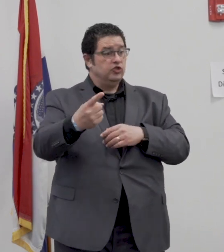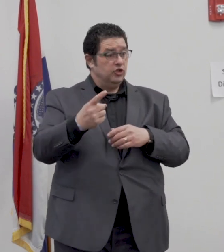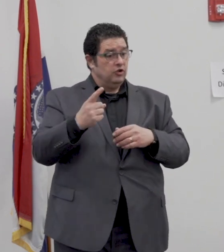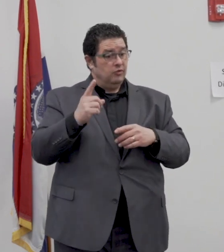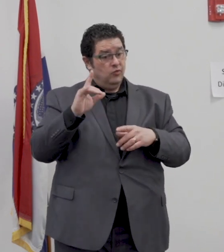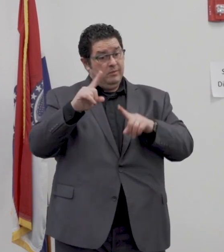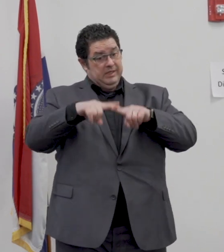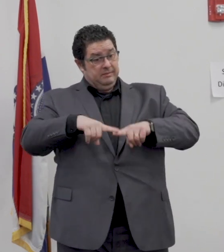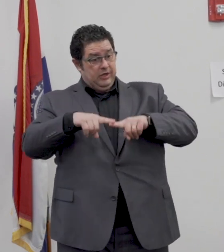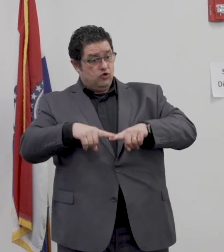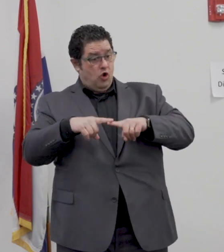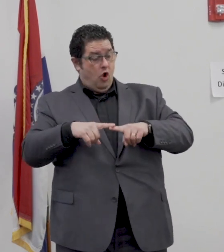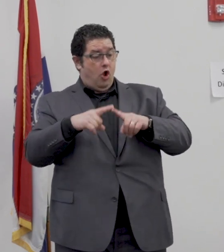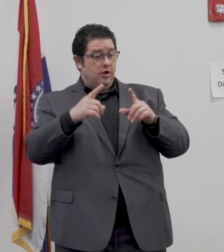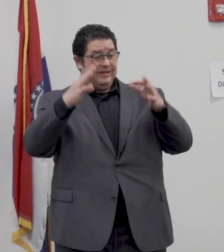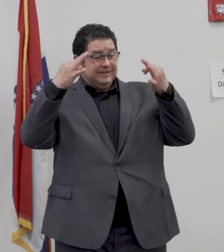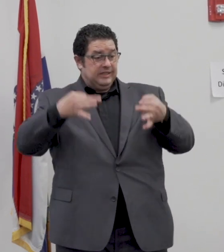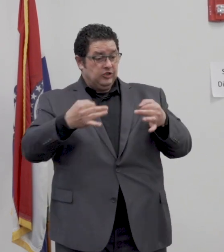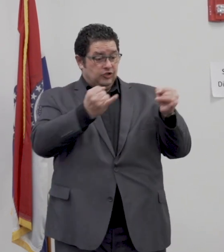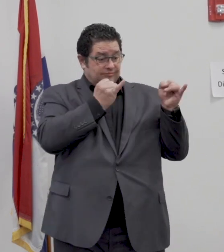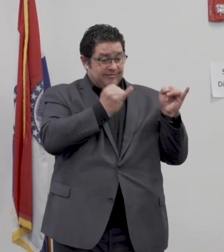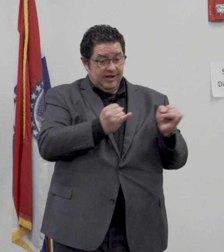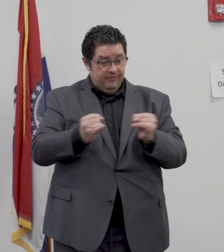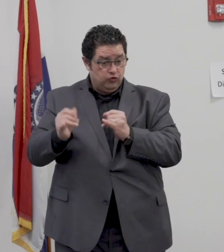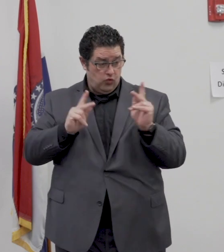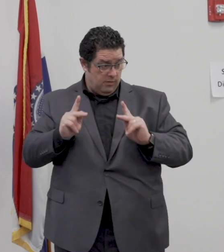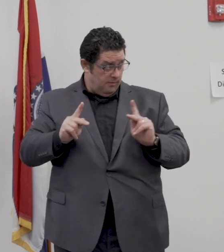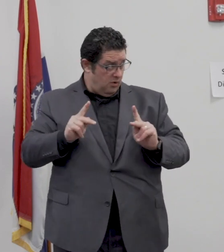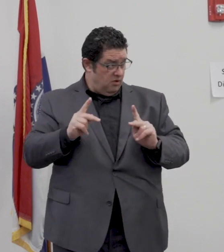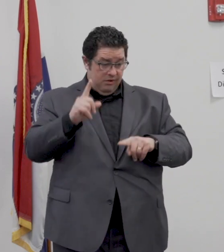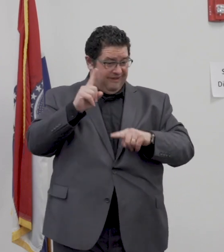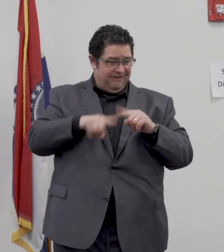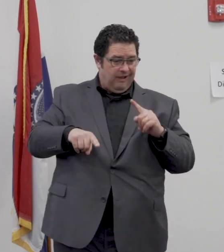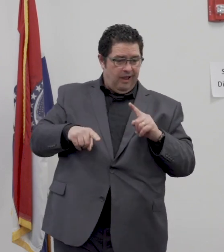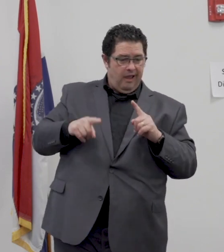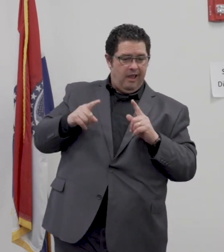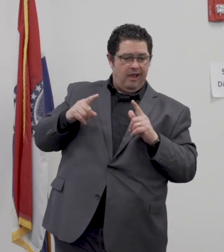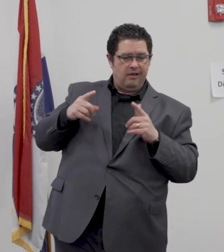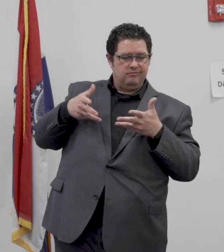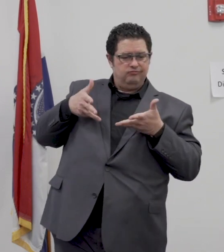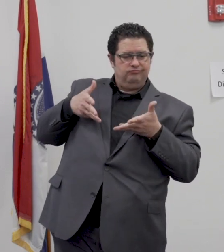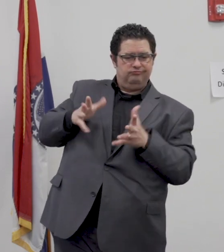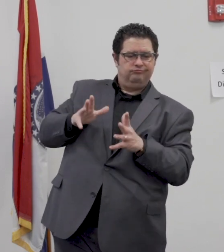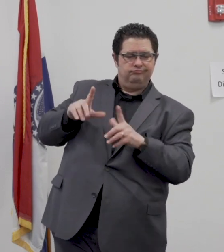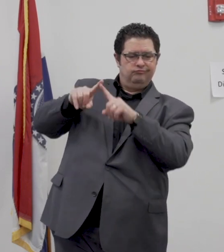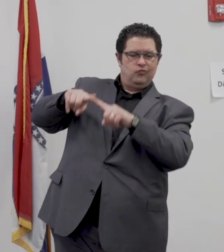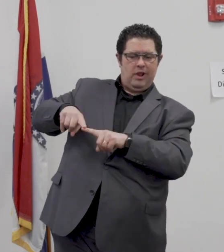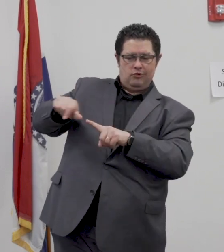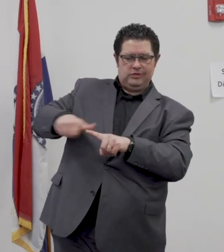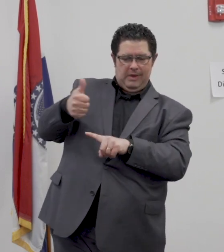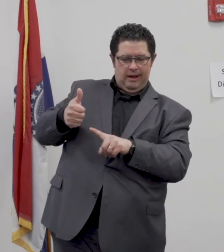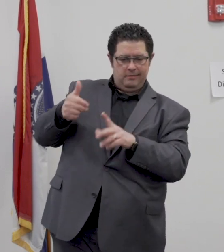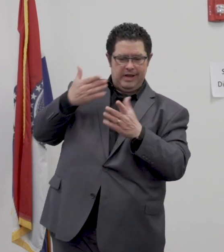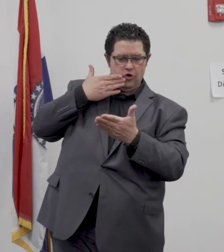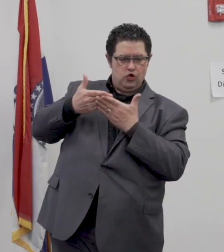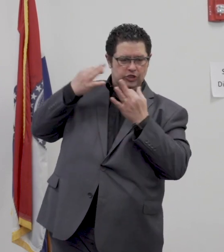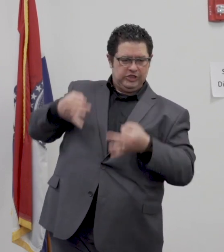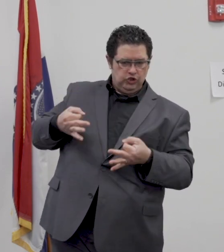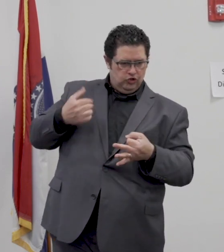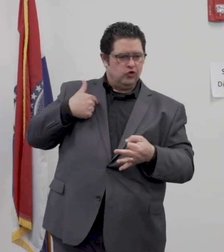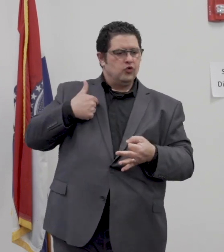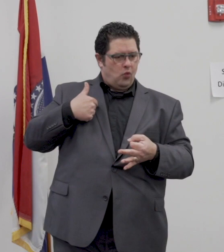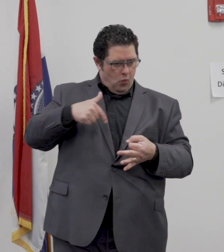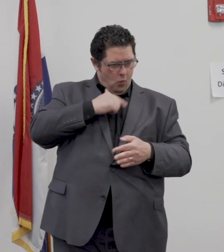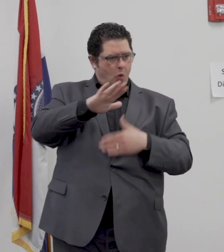make. We can't depend on someone else to make the right decision about social distancing. This is a decision that we all